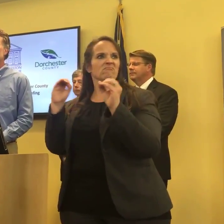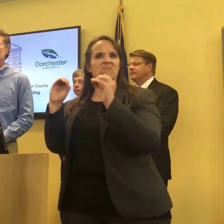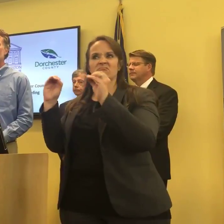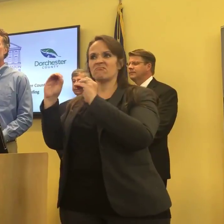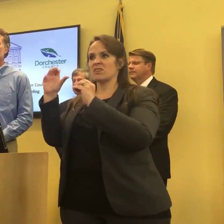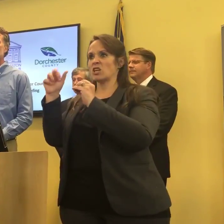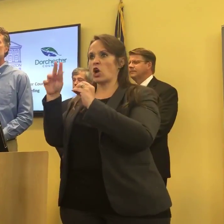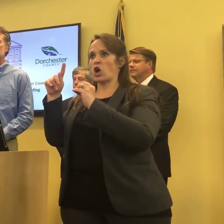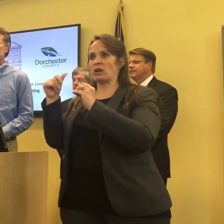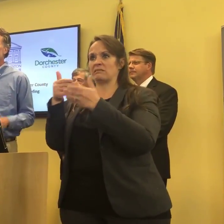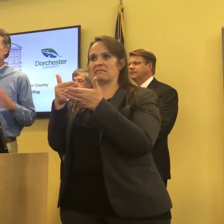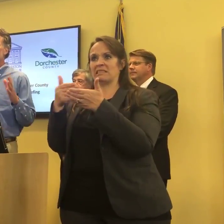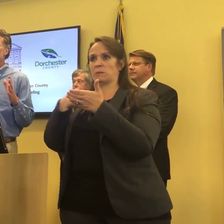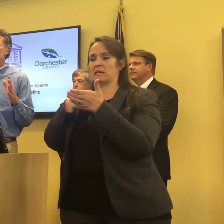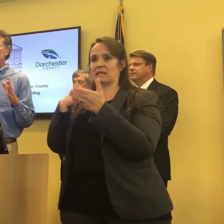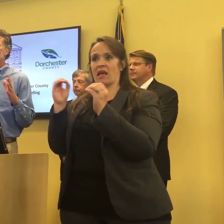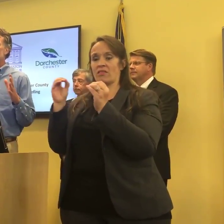stops, you can go to one of the many